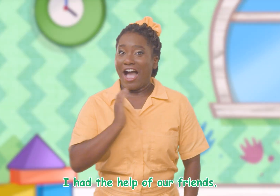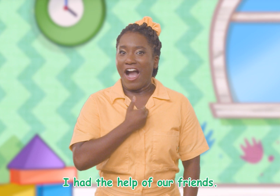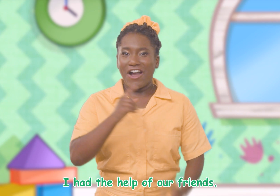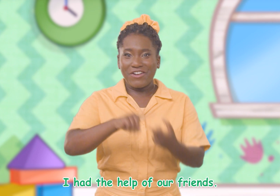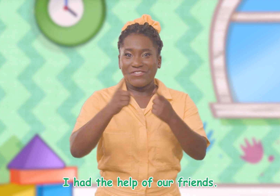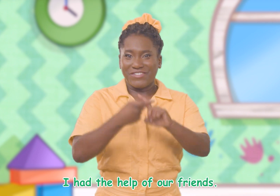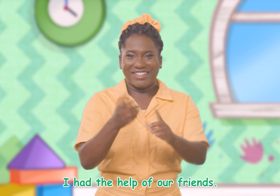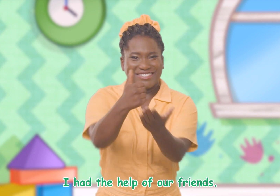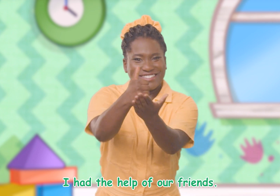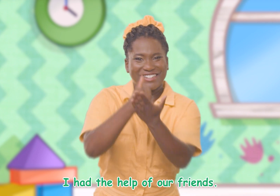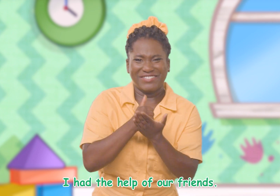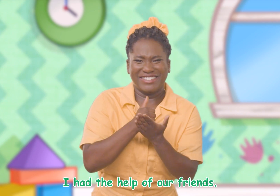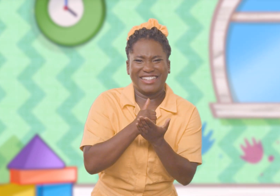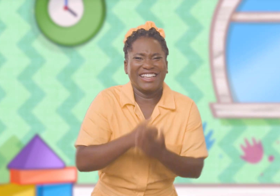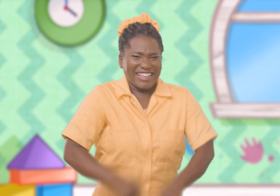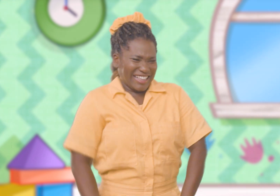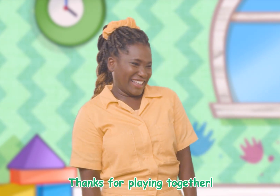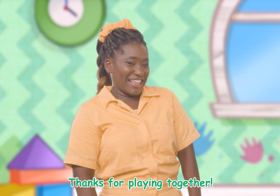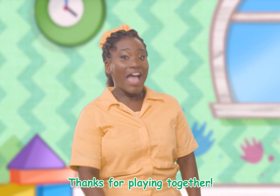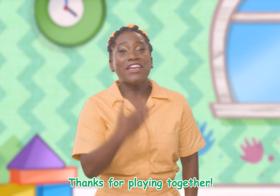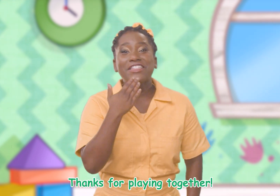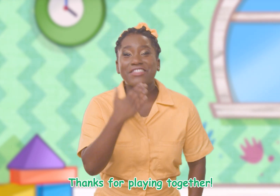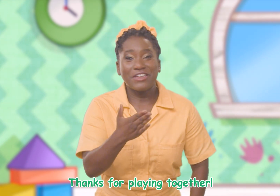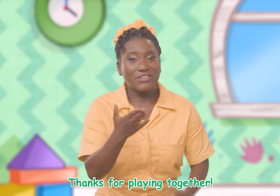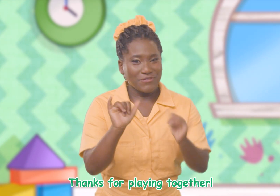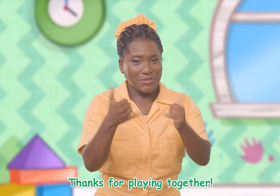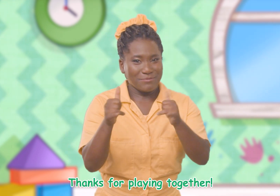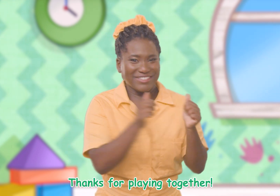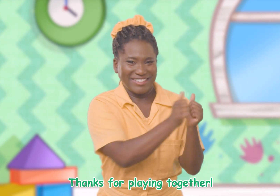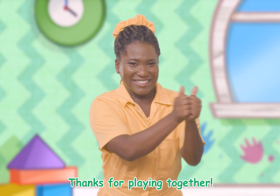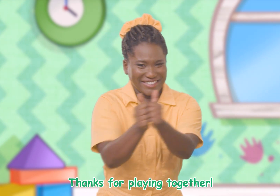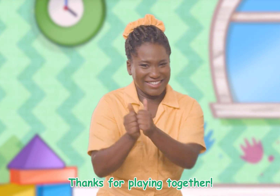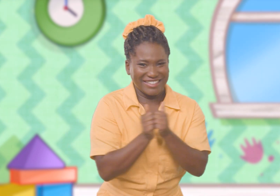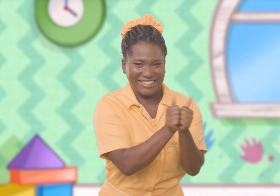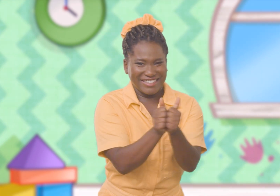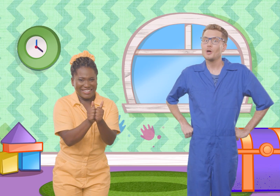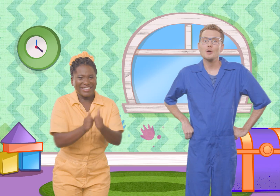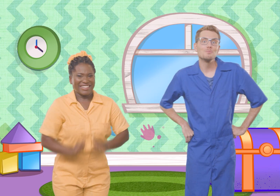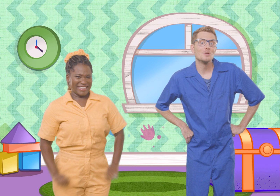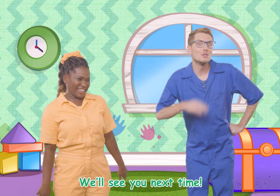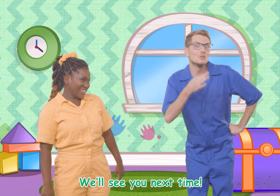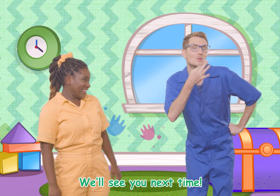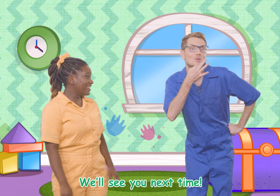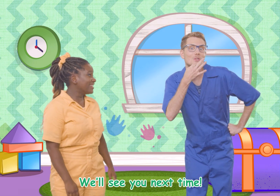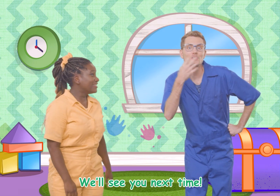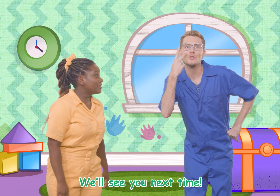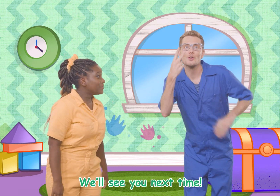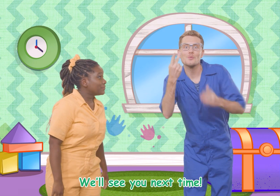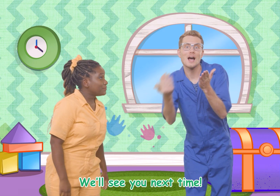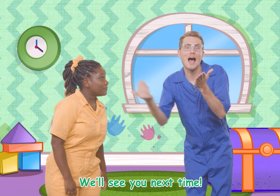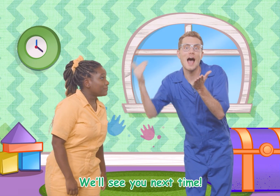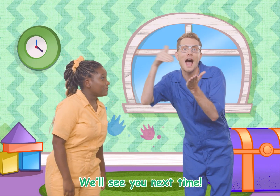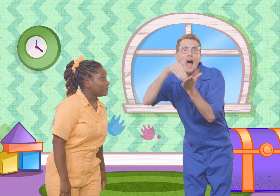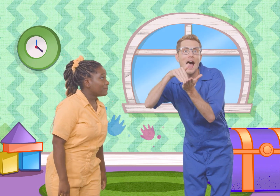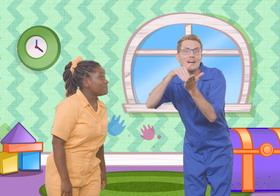I have the help of our friends. Thanks for playing together! We'll see you next time!